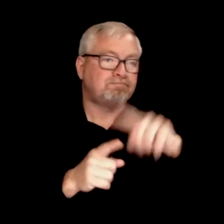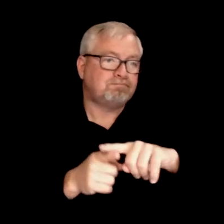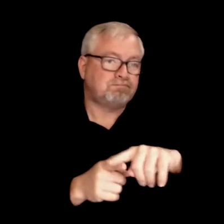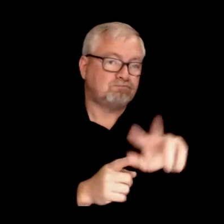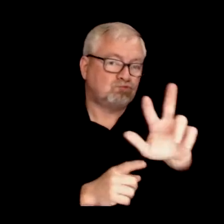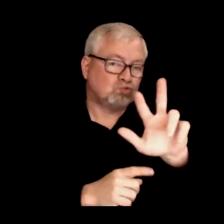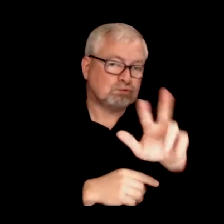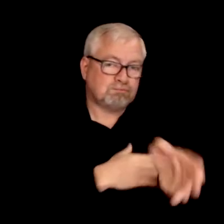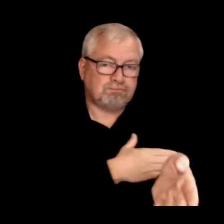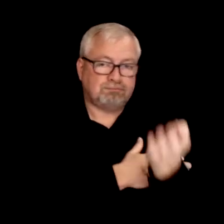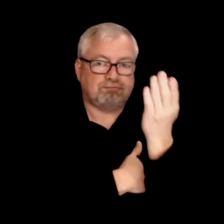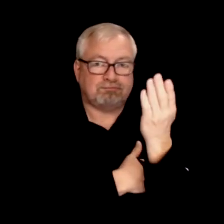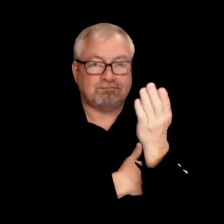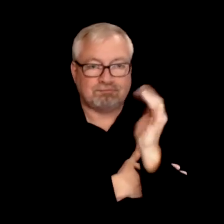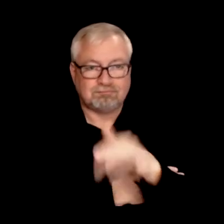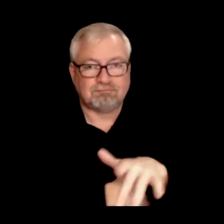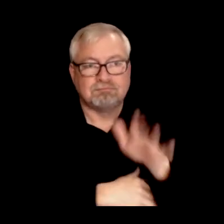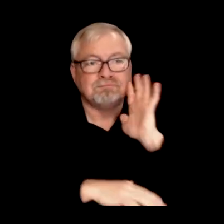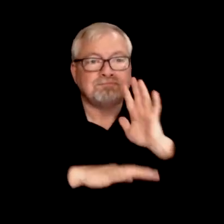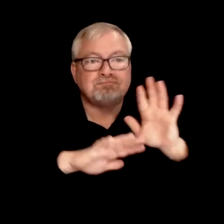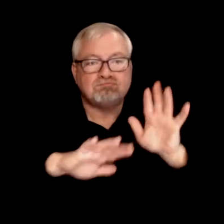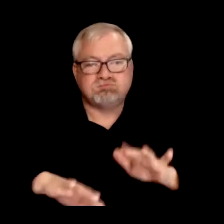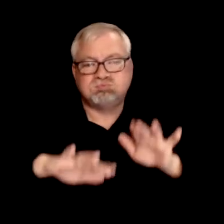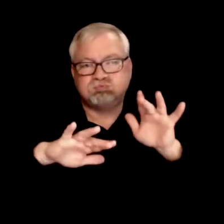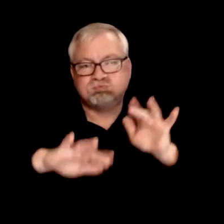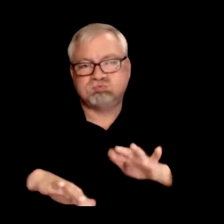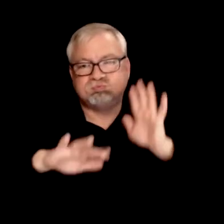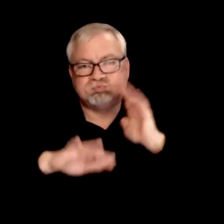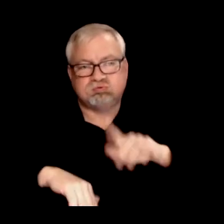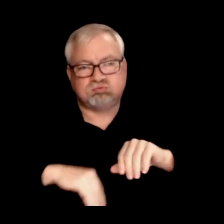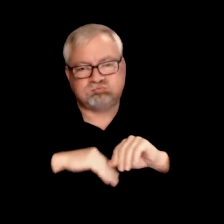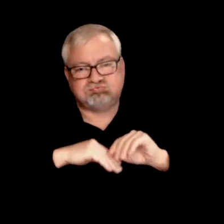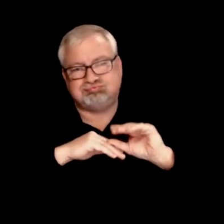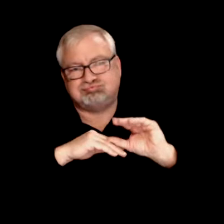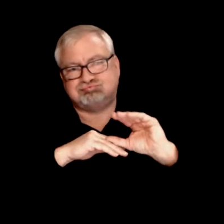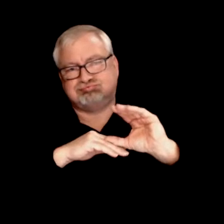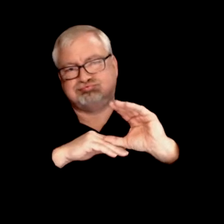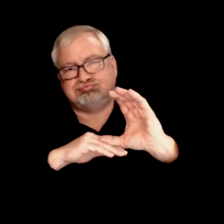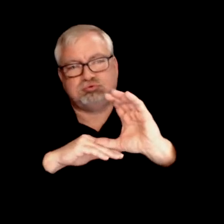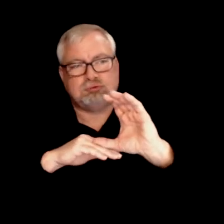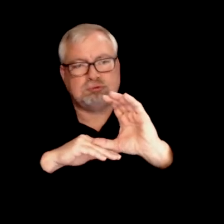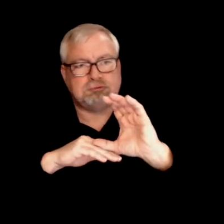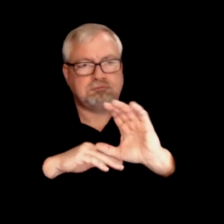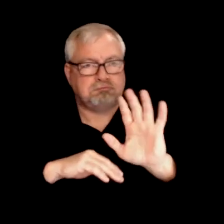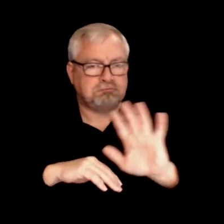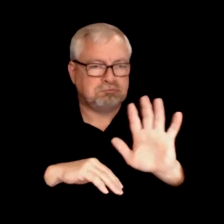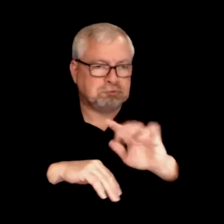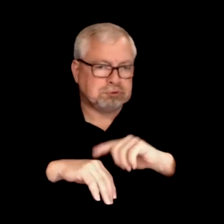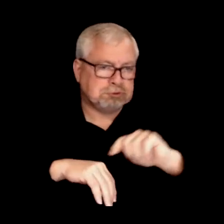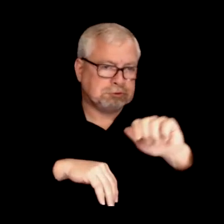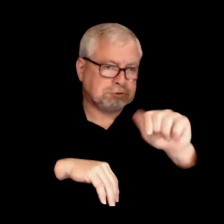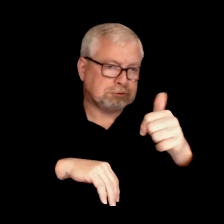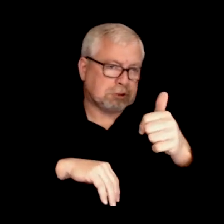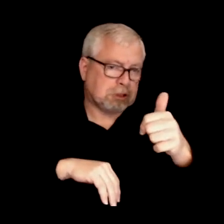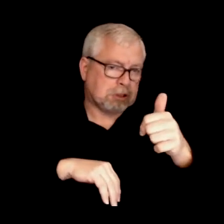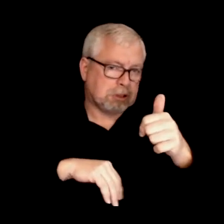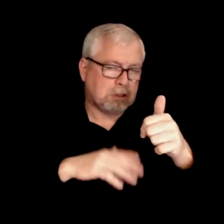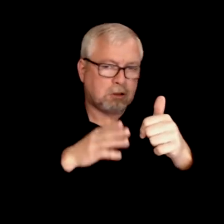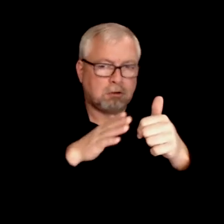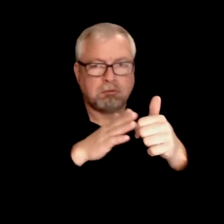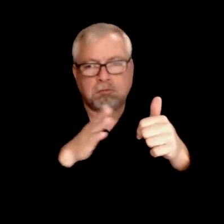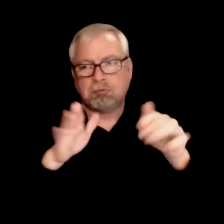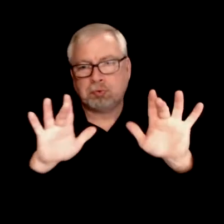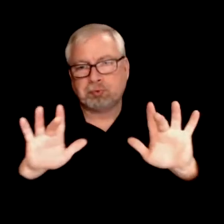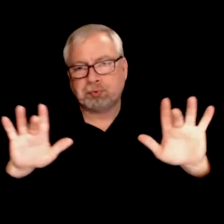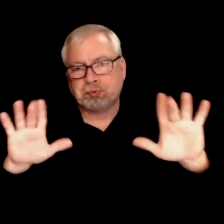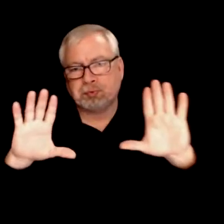ground by 10 p.m. tonight. We are in the bullseye here in the Metro, and coming up after the COVID-19 briefing from the Minnesota Department of